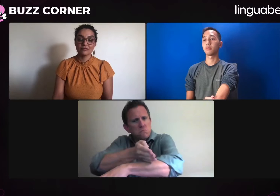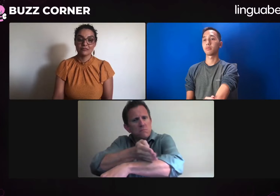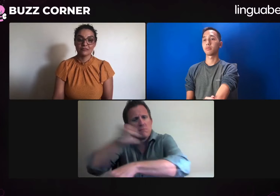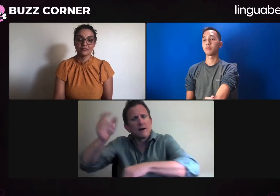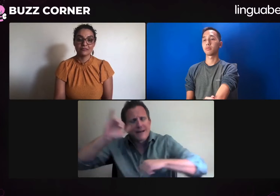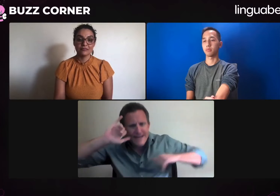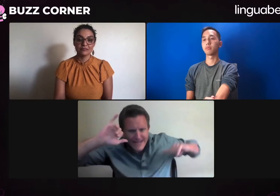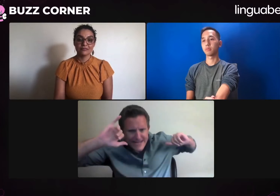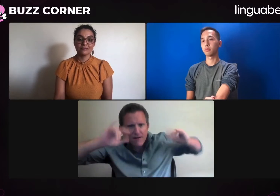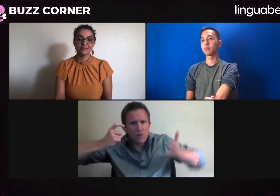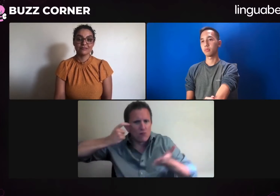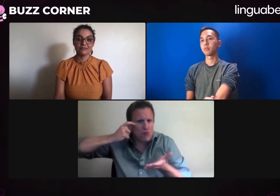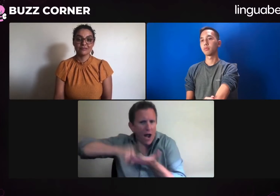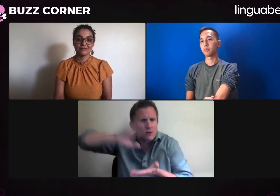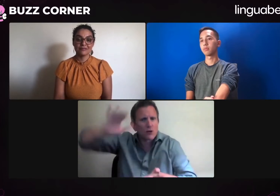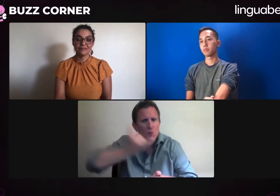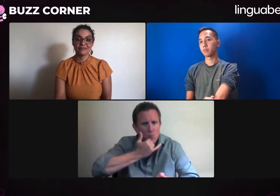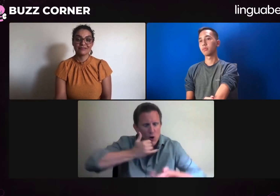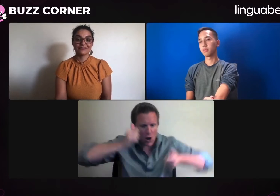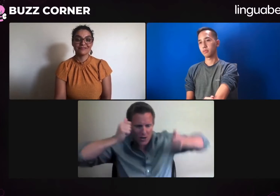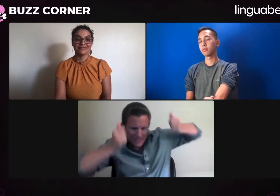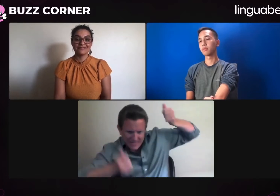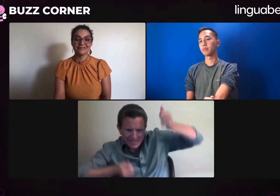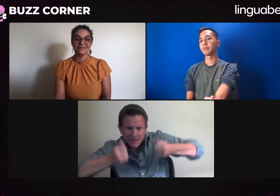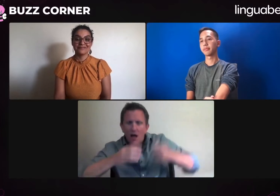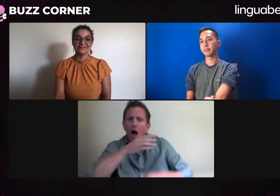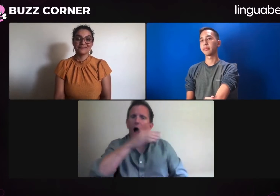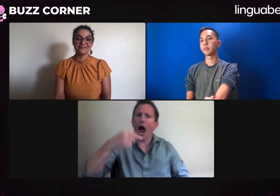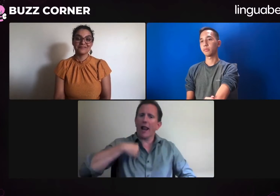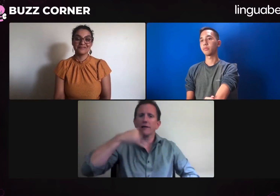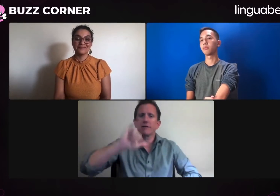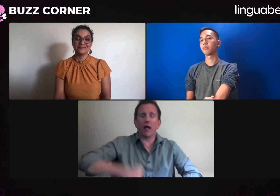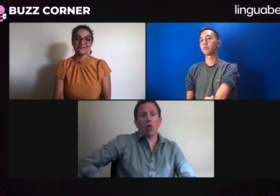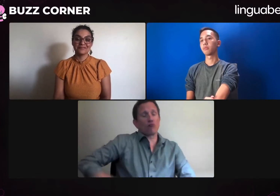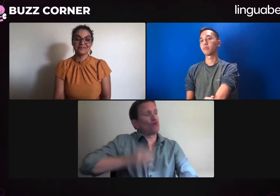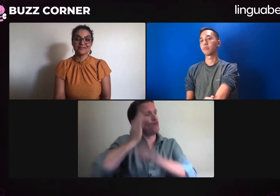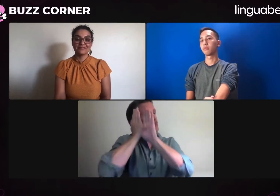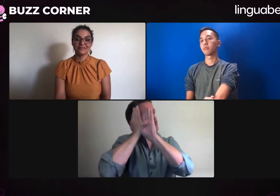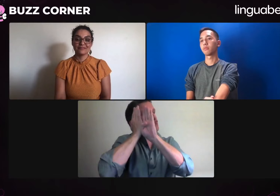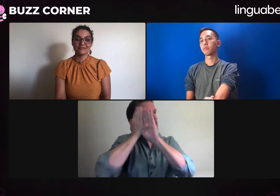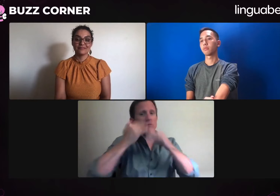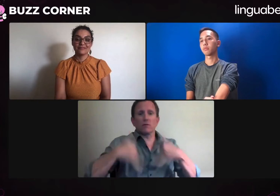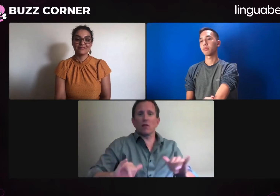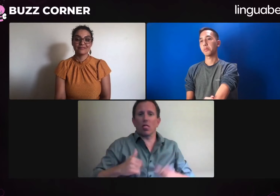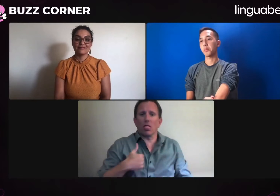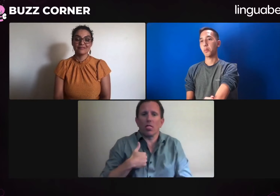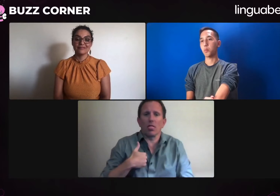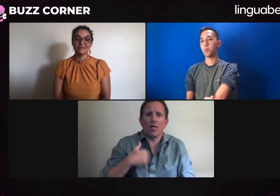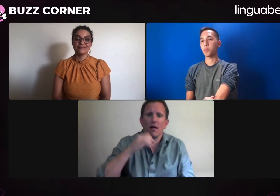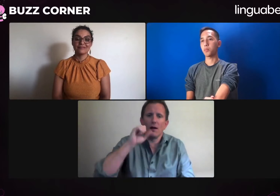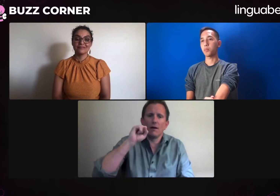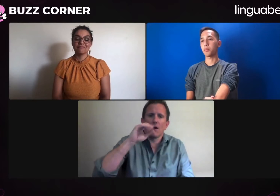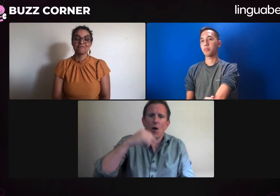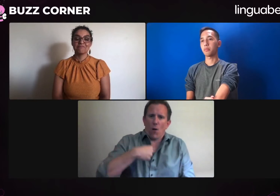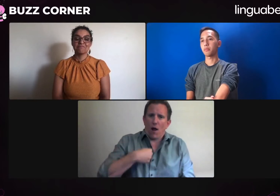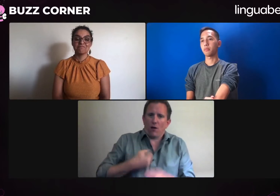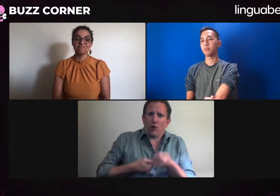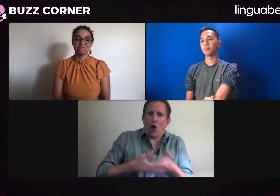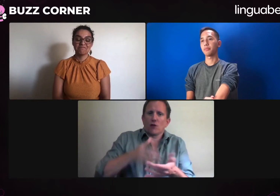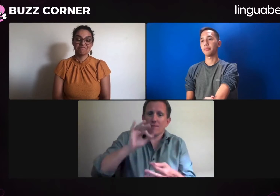the NFL, they've made these decisions, and he indicated to me that they've improved, right? They've made